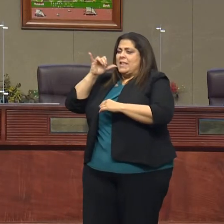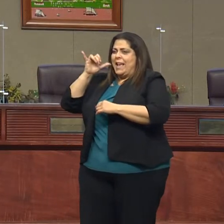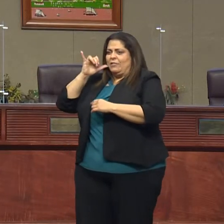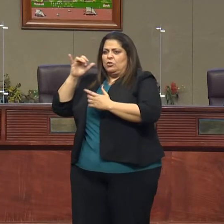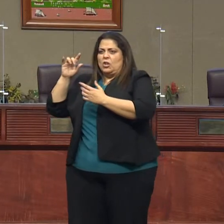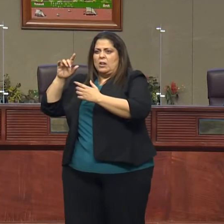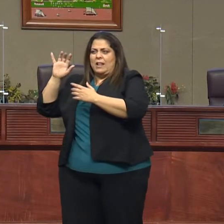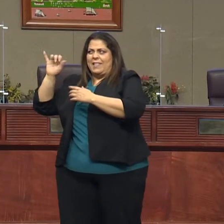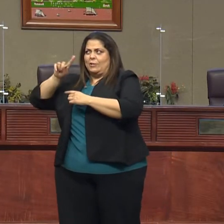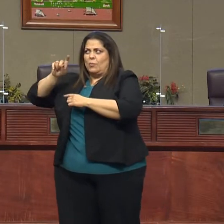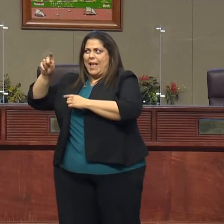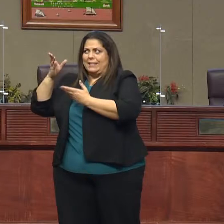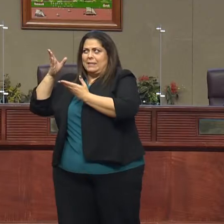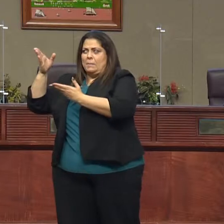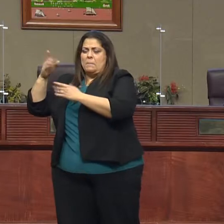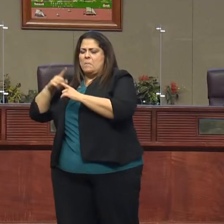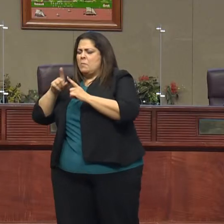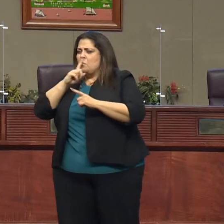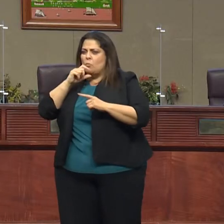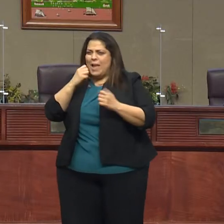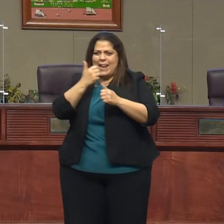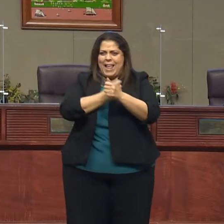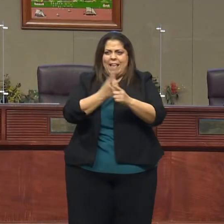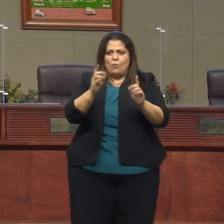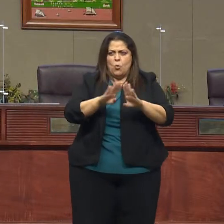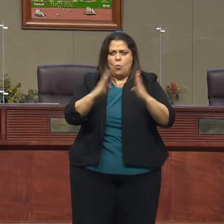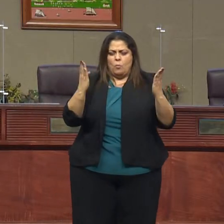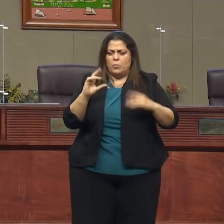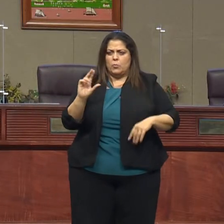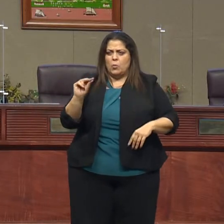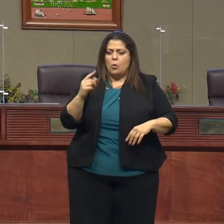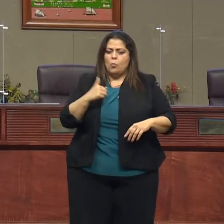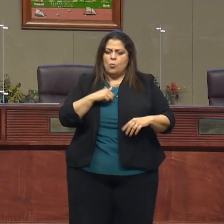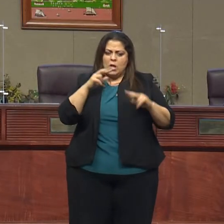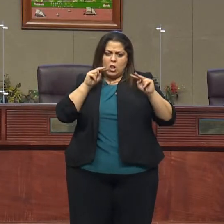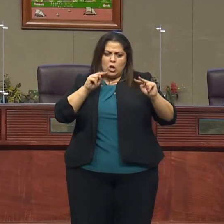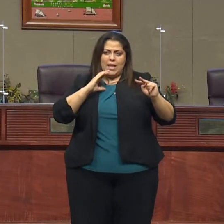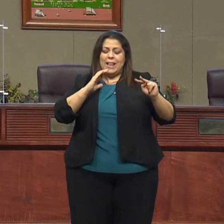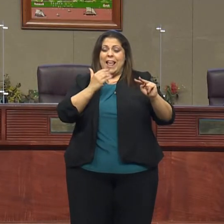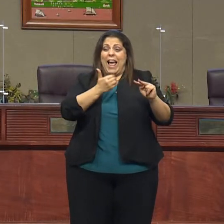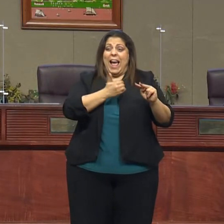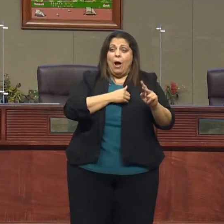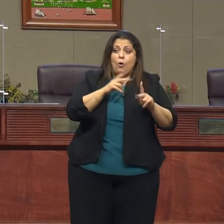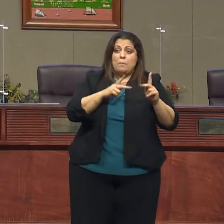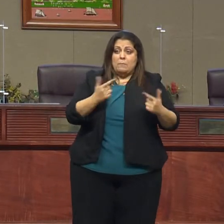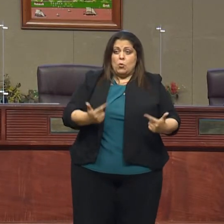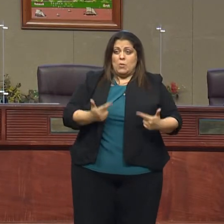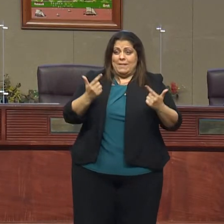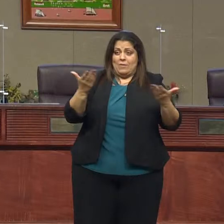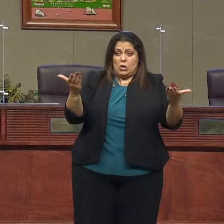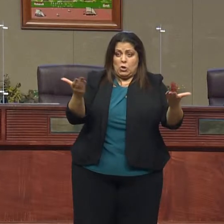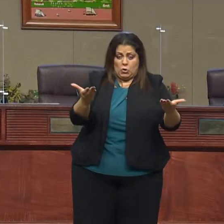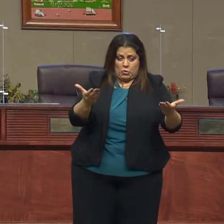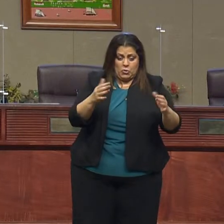We looked at our population, our current rate